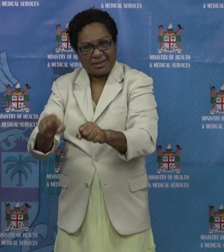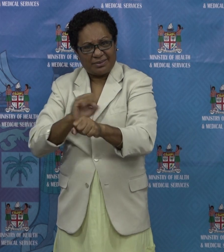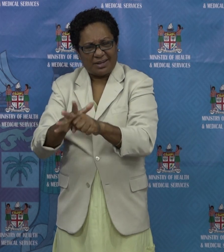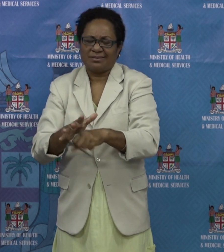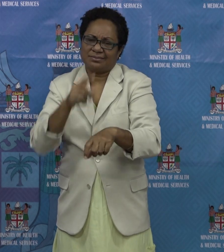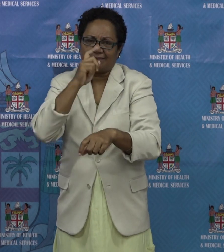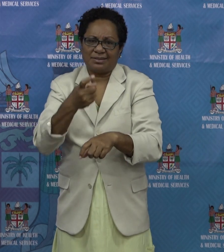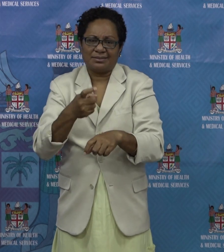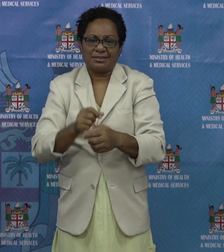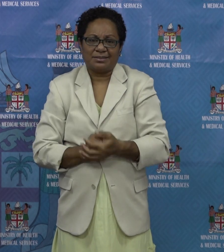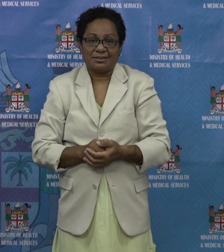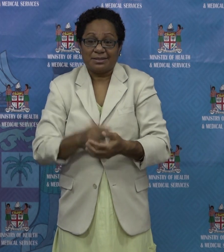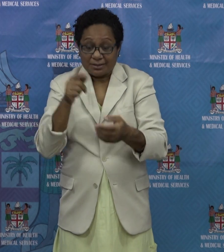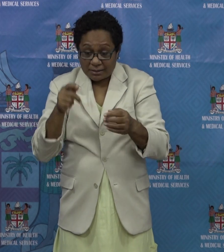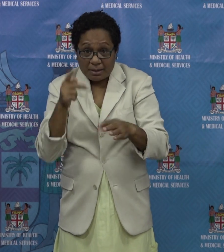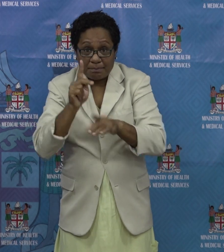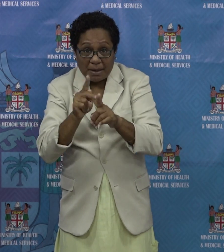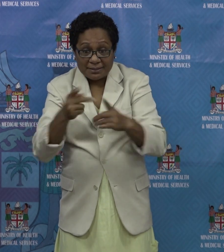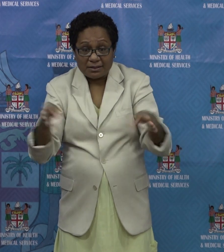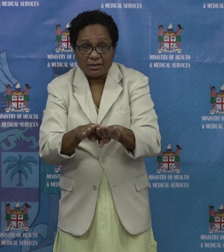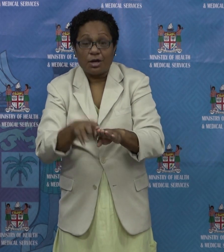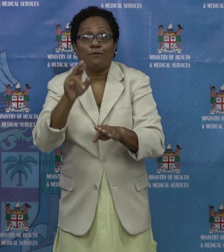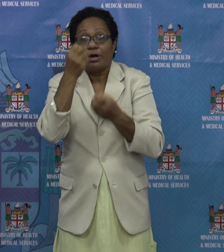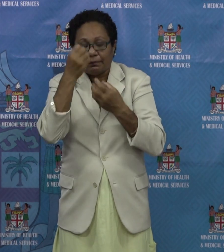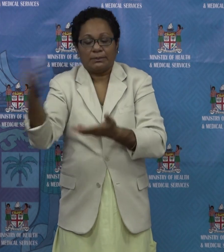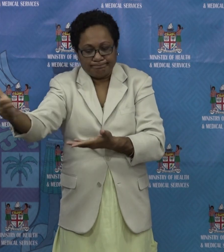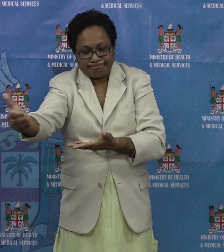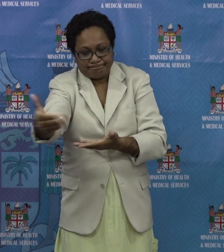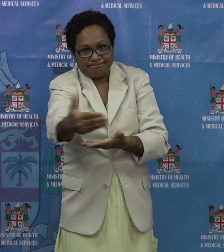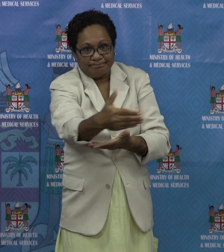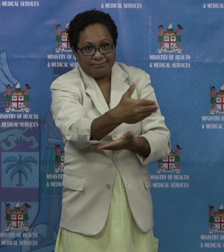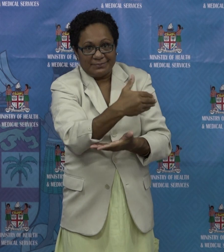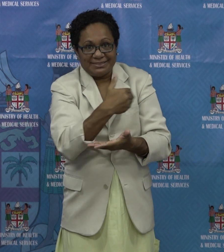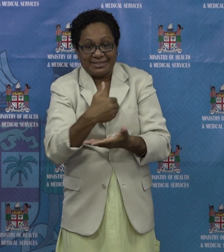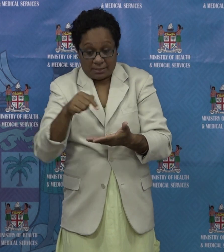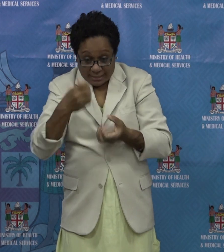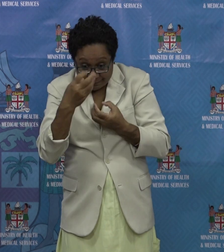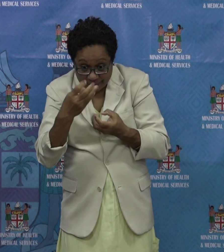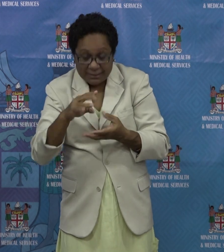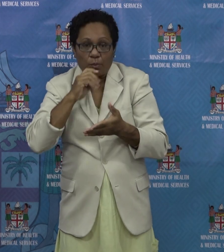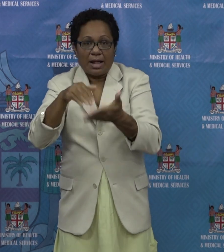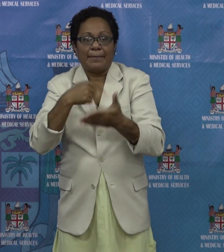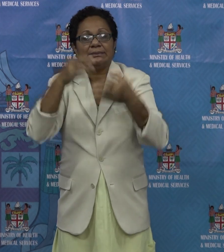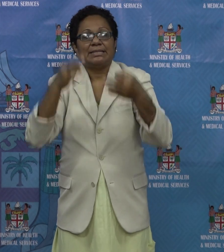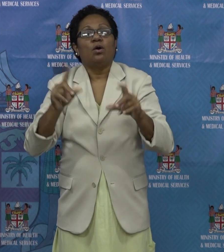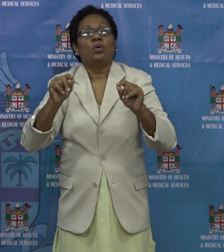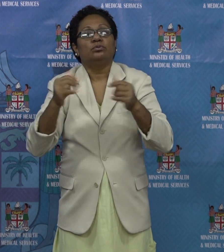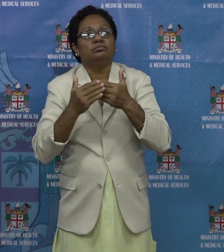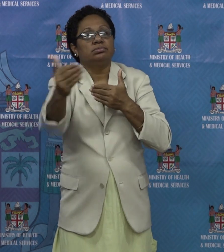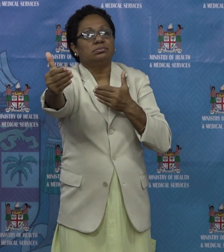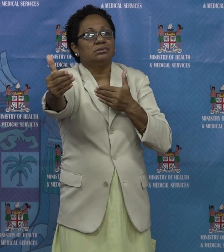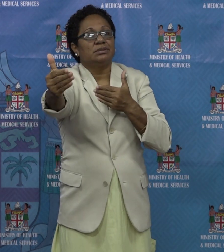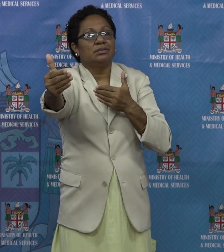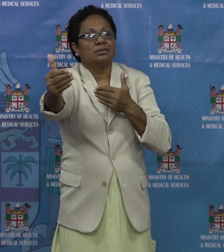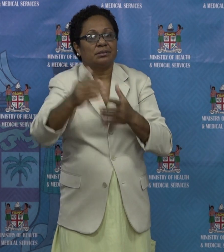The 4 days is to gather as much information as we got to decide on longer term measures that are